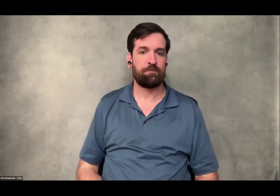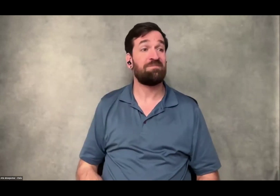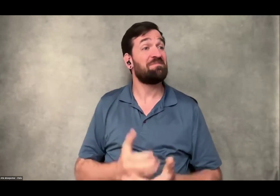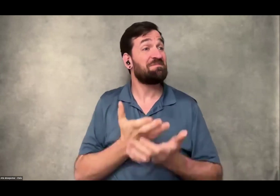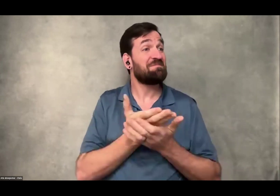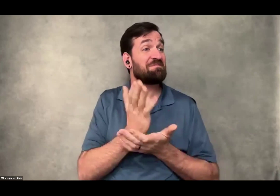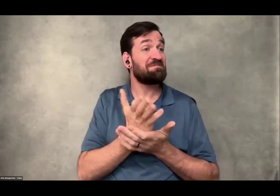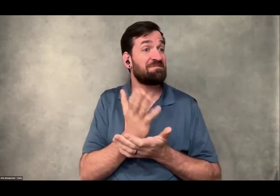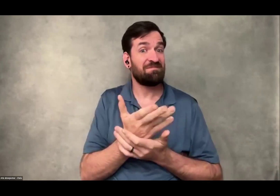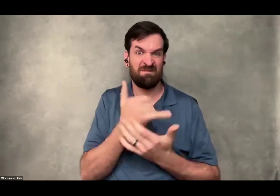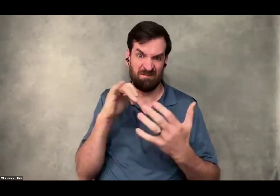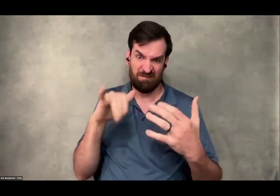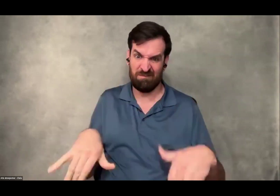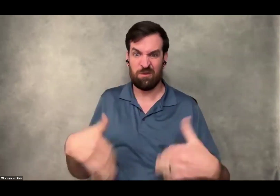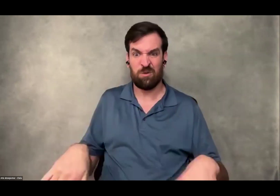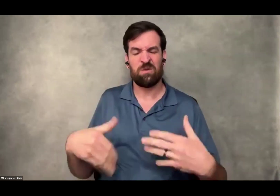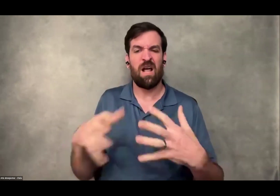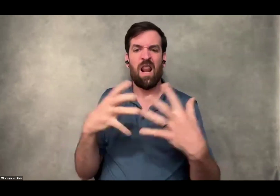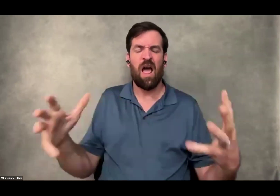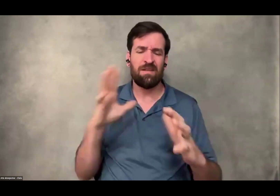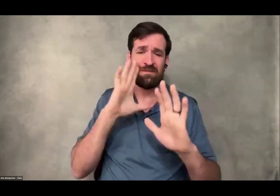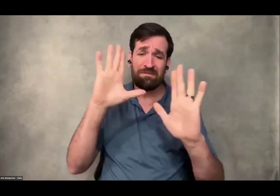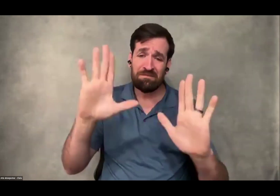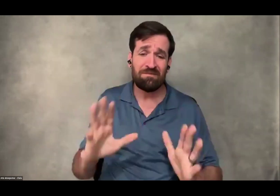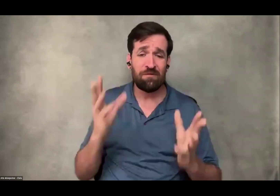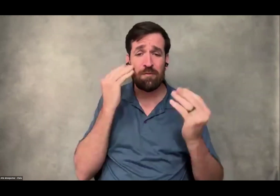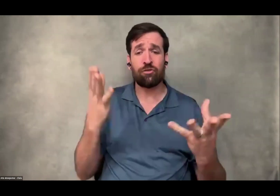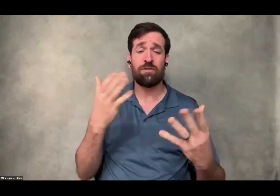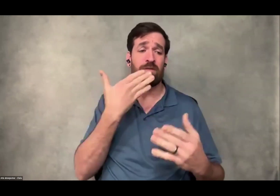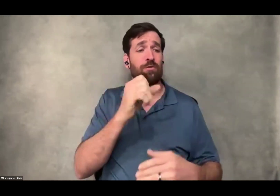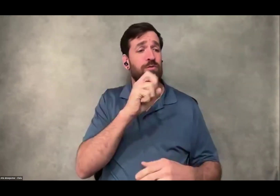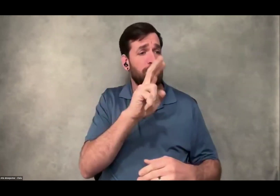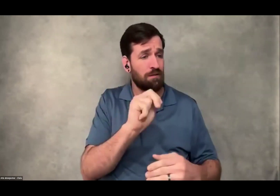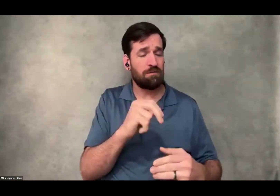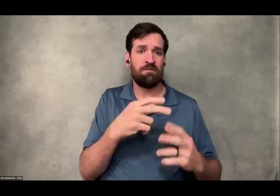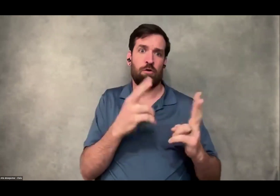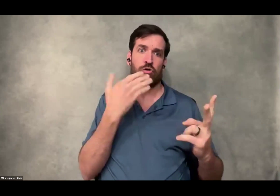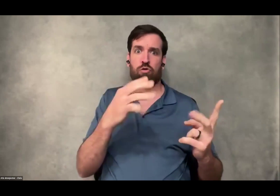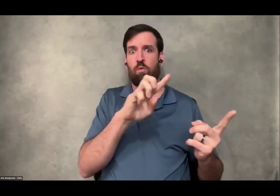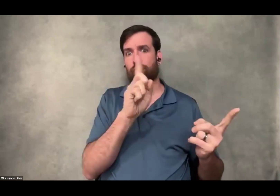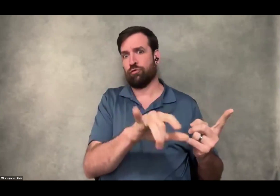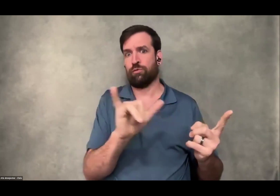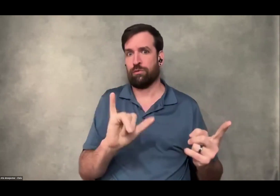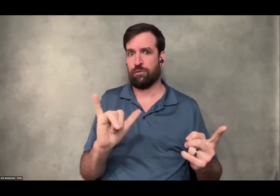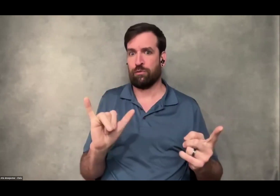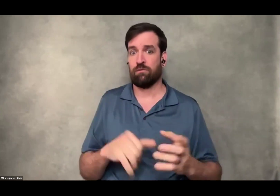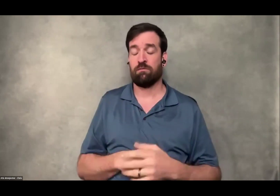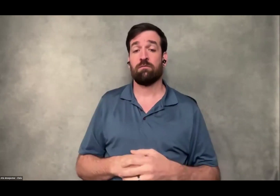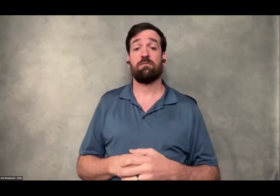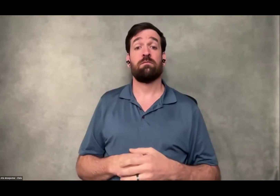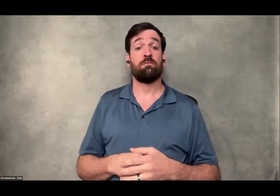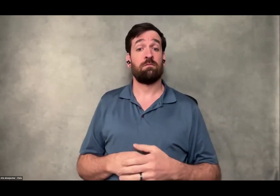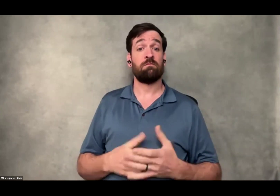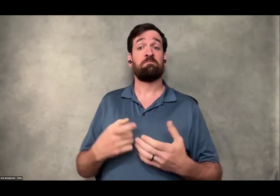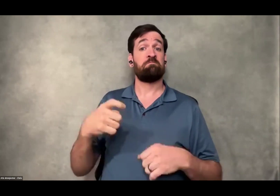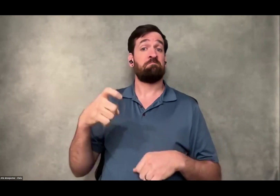All right. That was a lot of excellent information. Thank you, Sun. And that was a very good question as well. So with that, we are